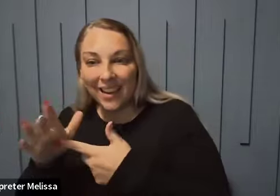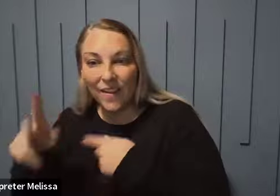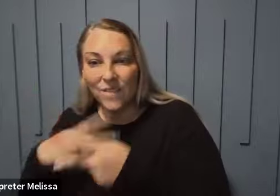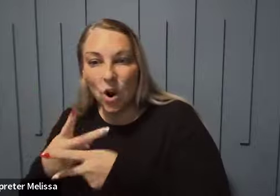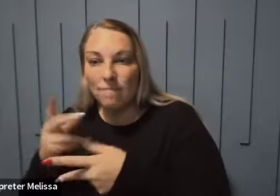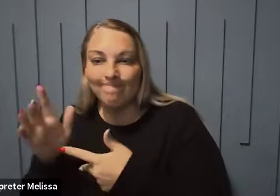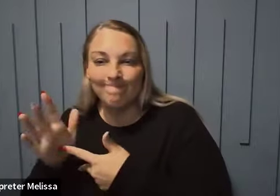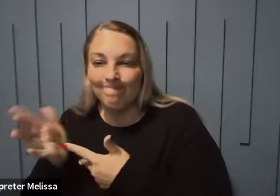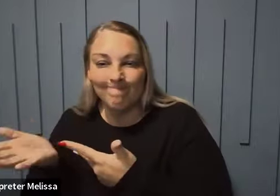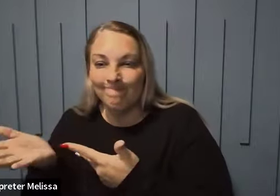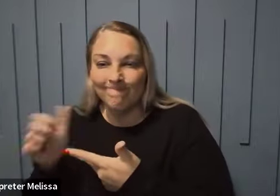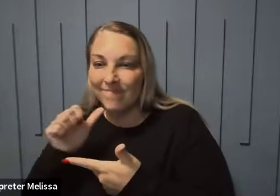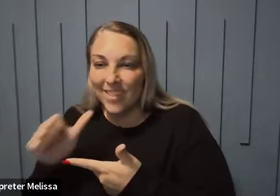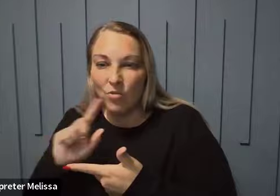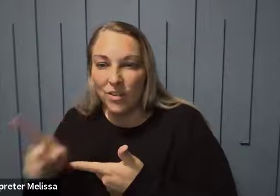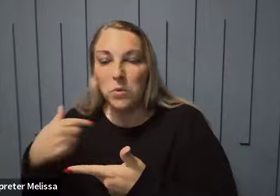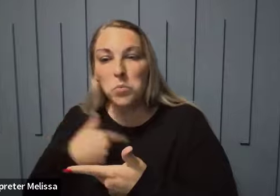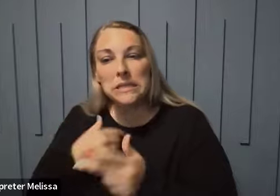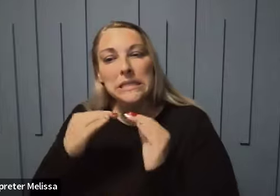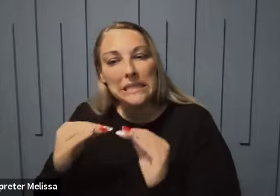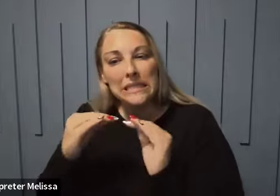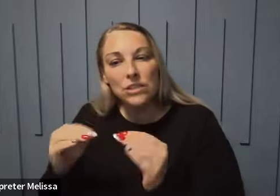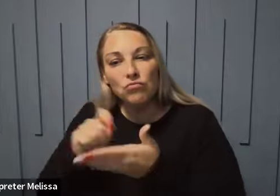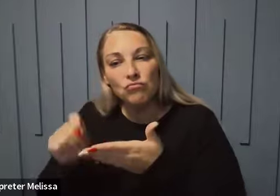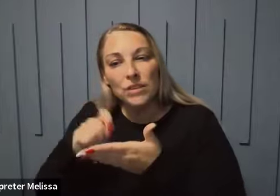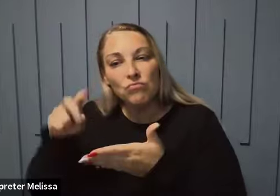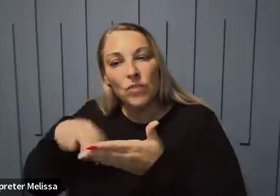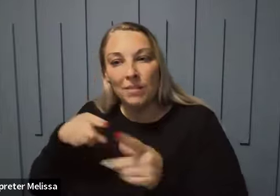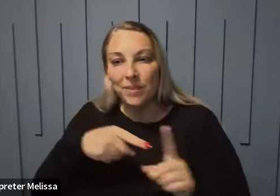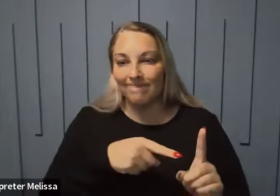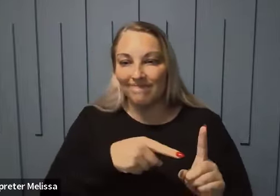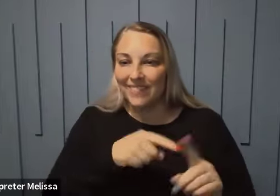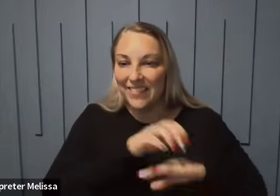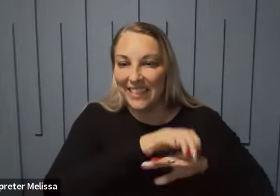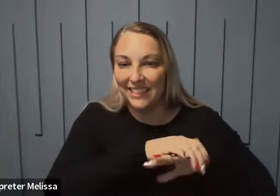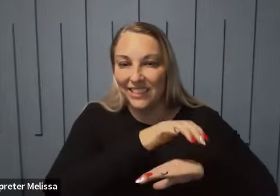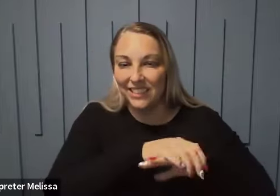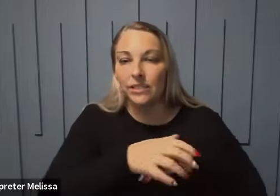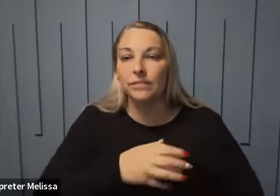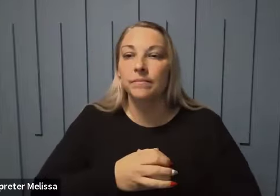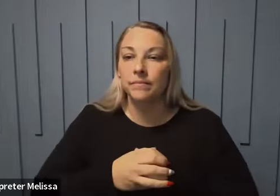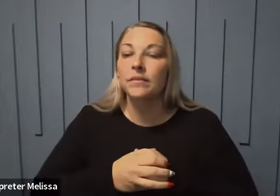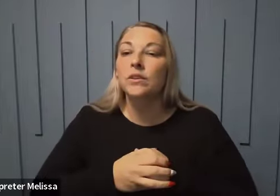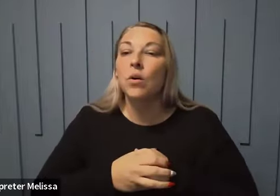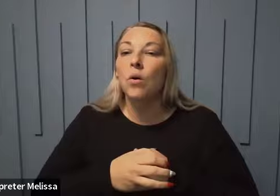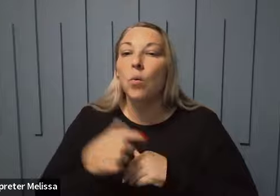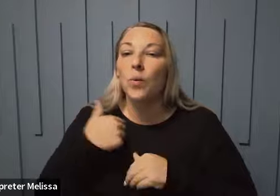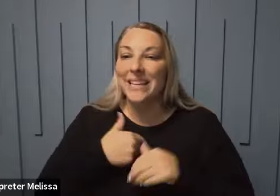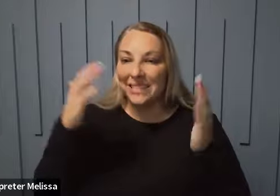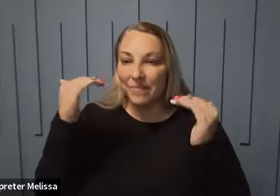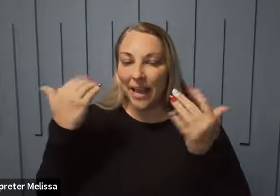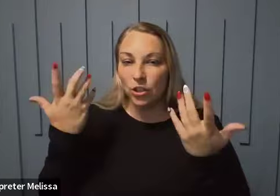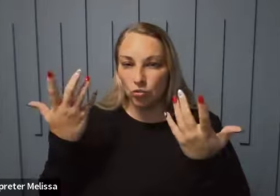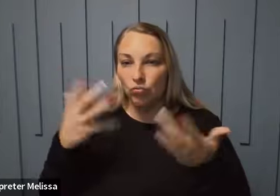form of English. But the expectation in the world of languages is that you acquire a language in its primary form, then you're taught the language